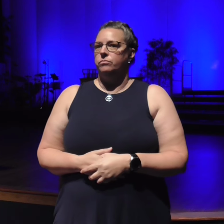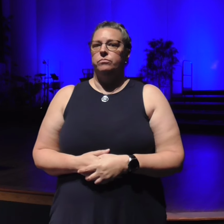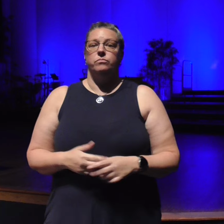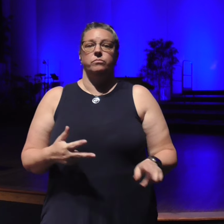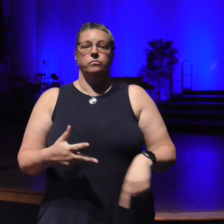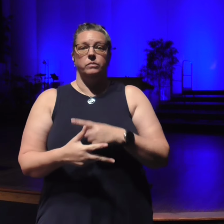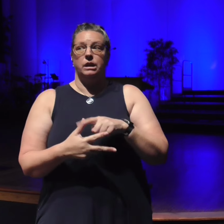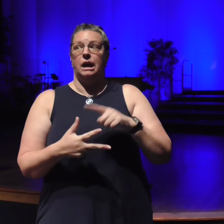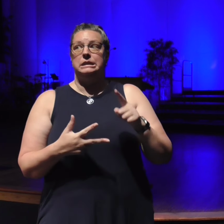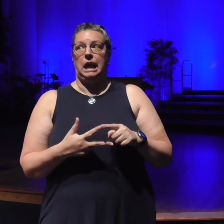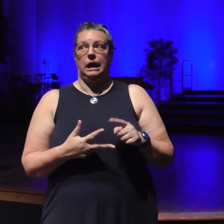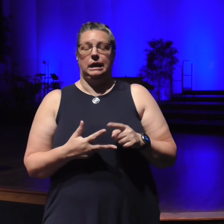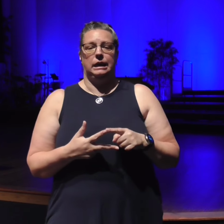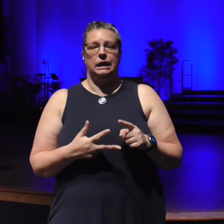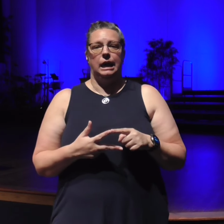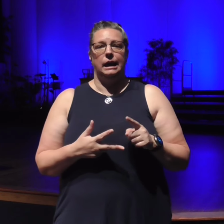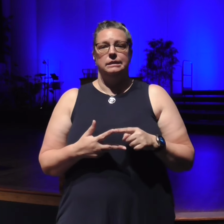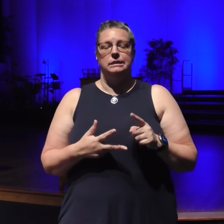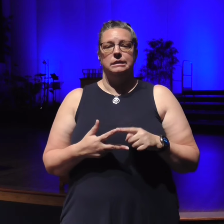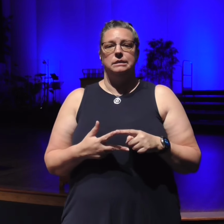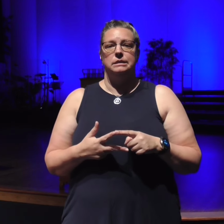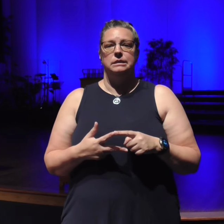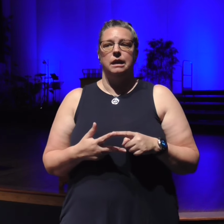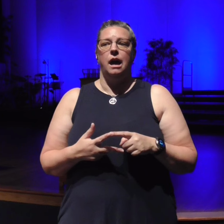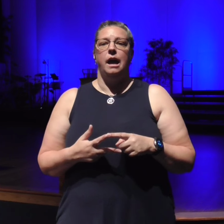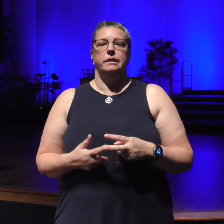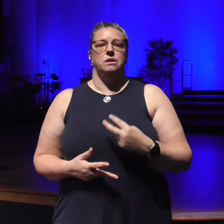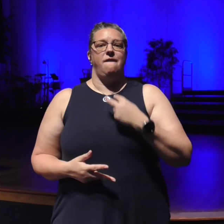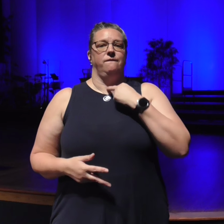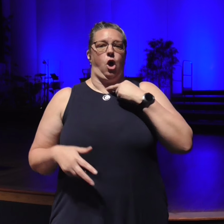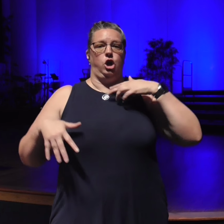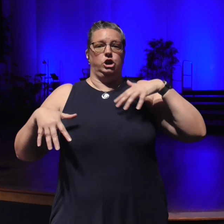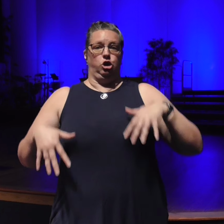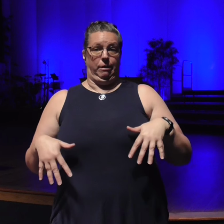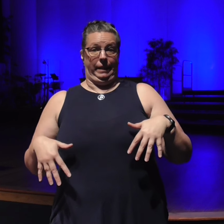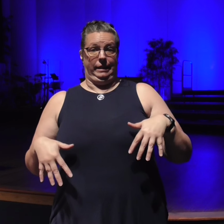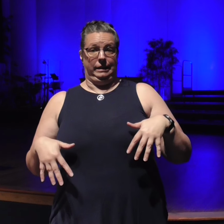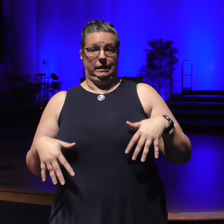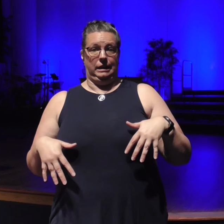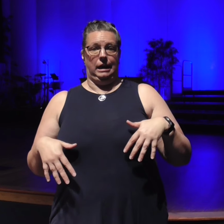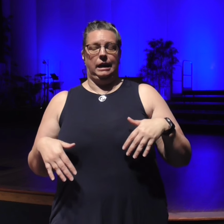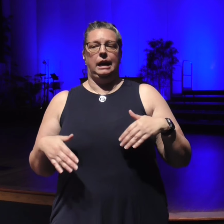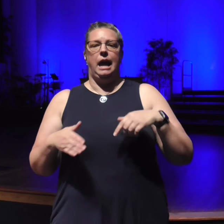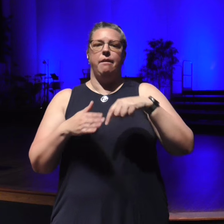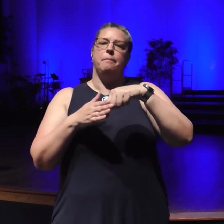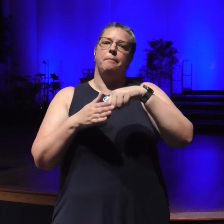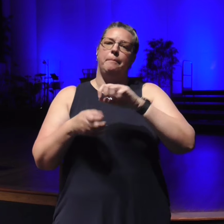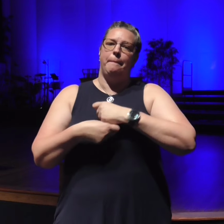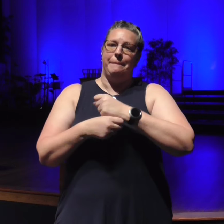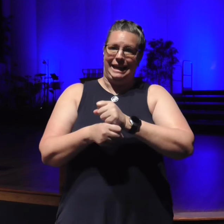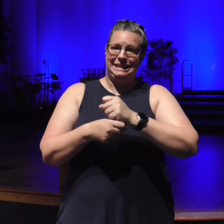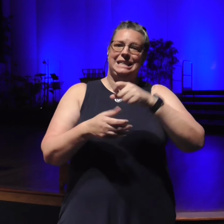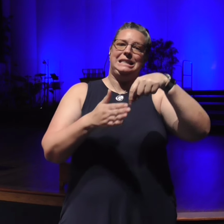The second point is that vulnerability fosters deeper connections.